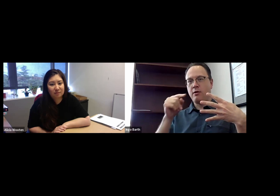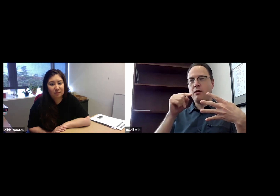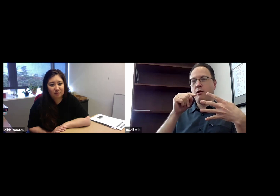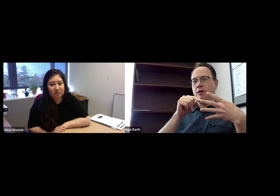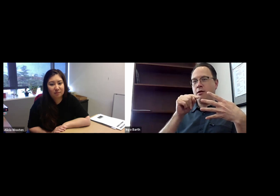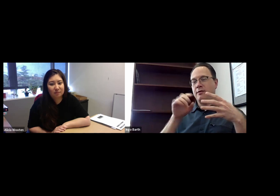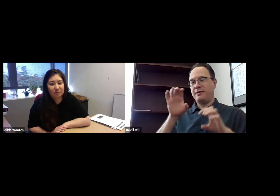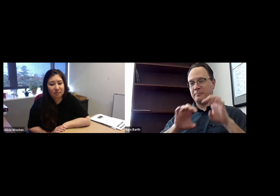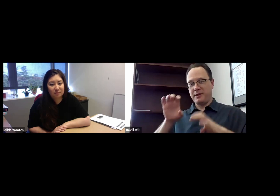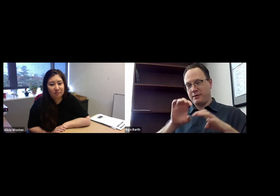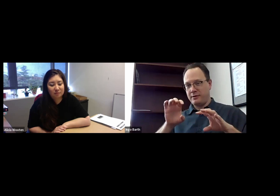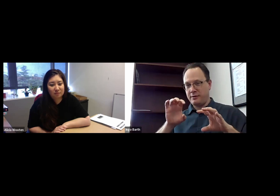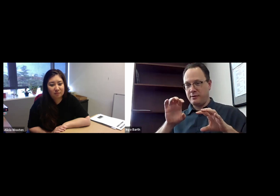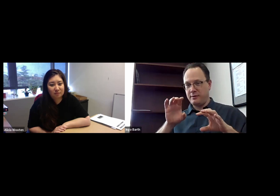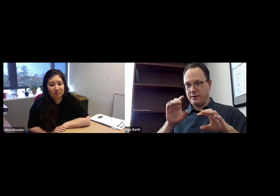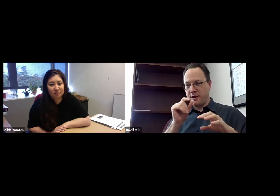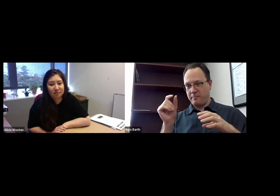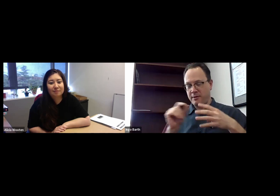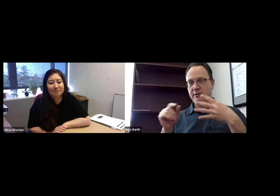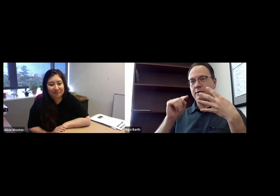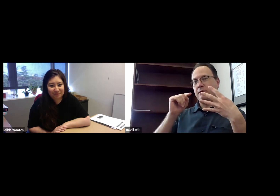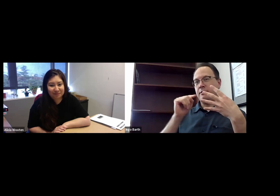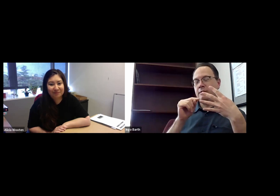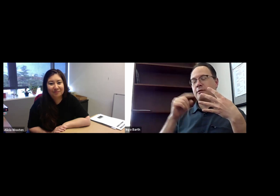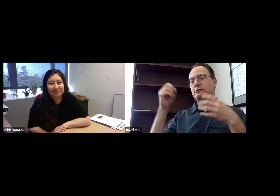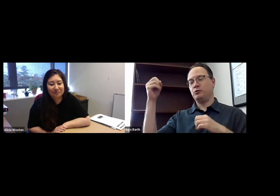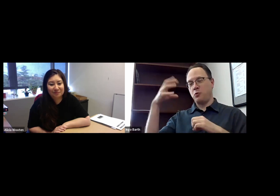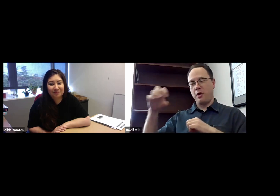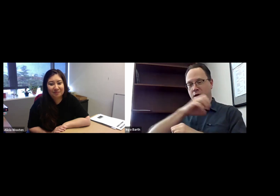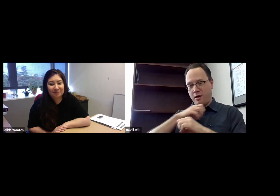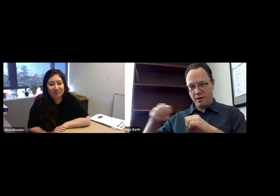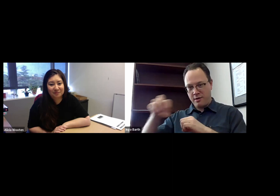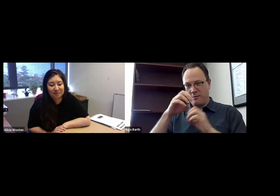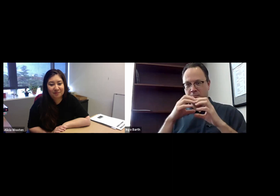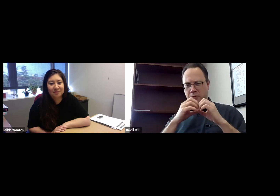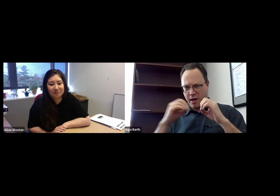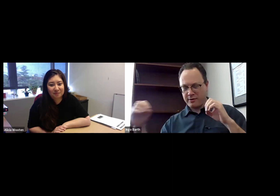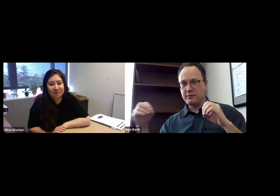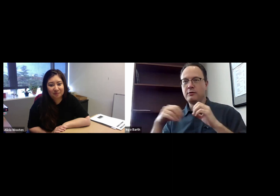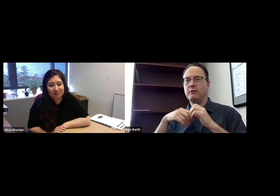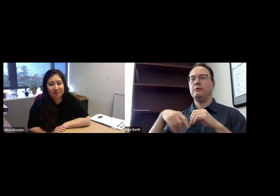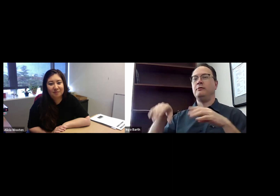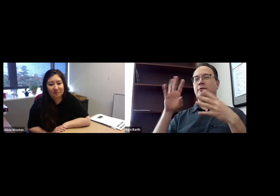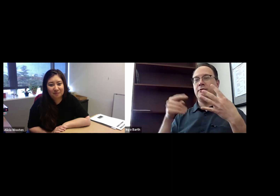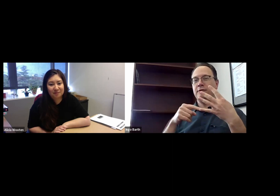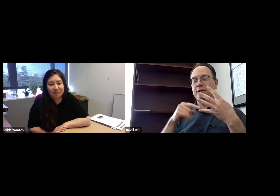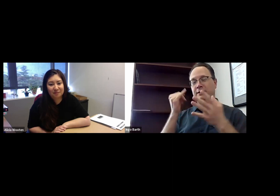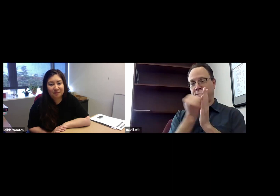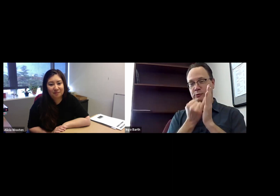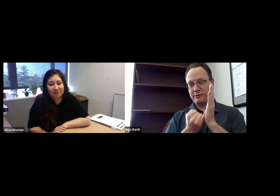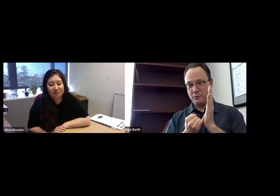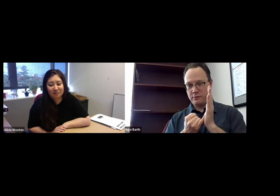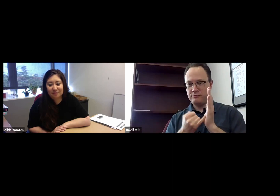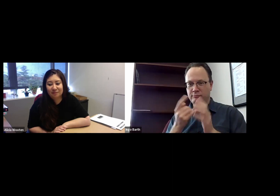And then we have a 4th video as well. So we have the alphabet video, the chemical names video, the